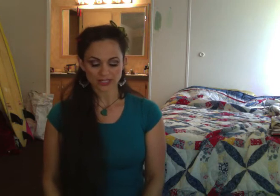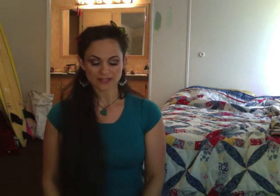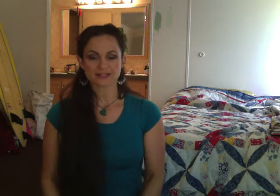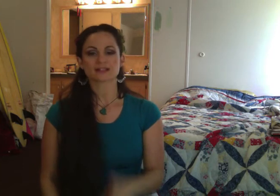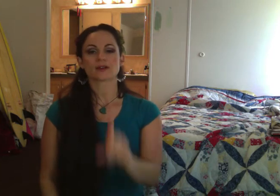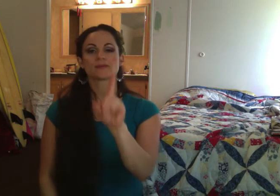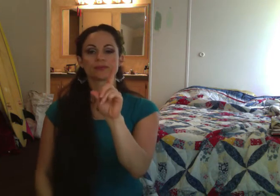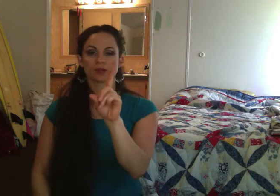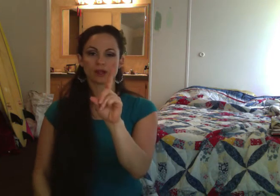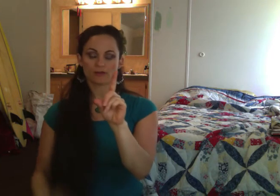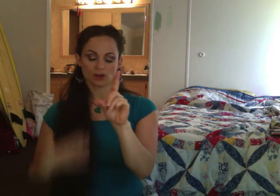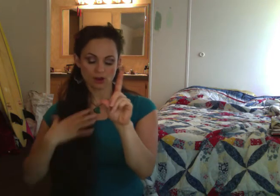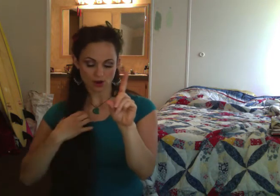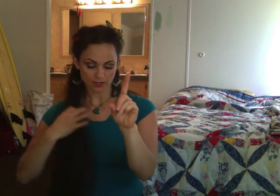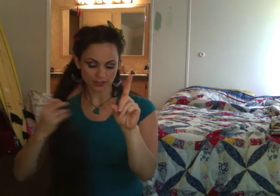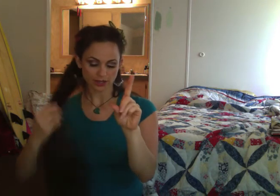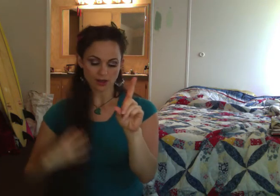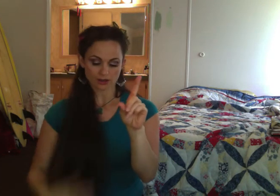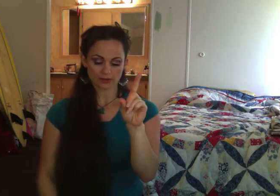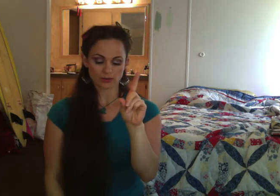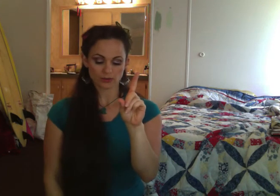singleness of your heart, the